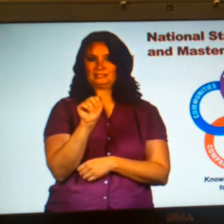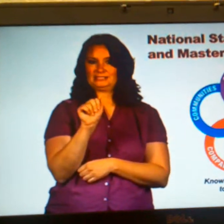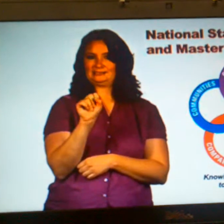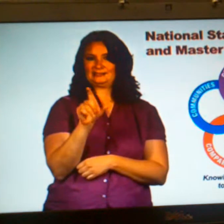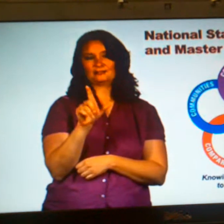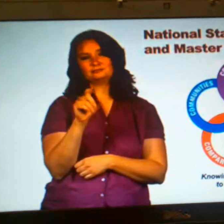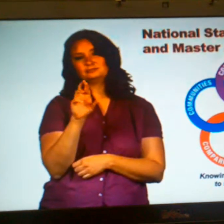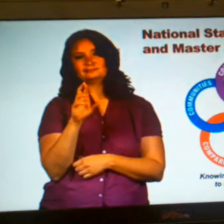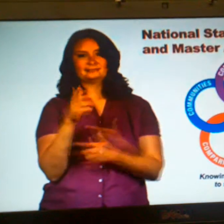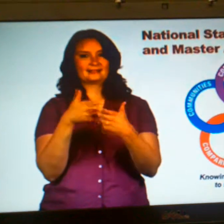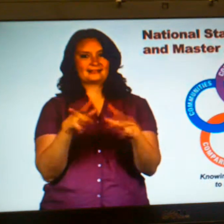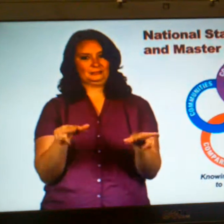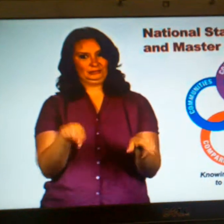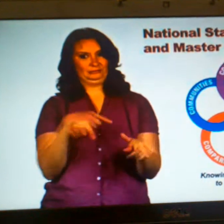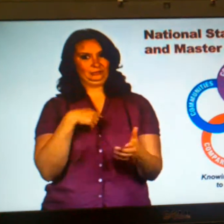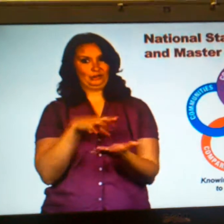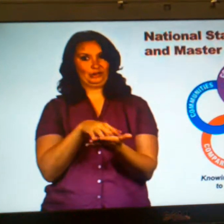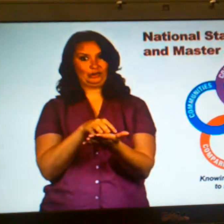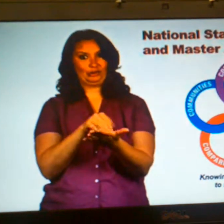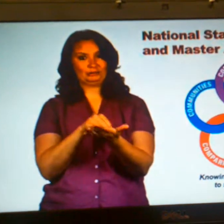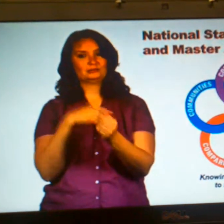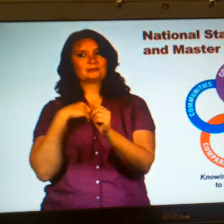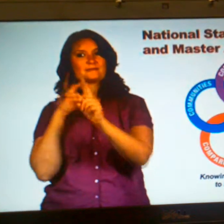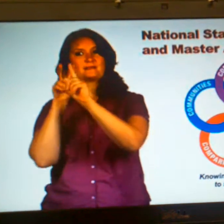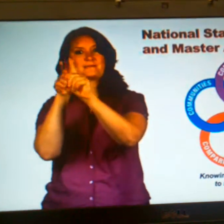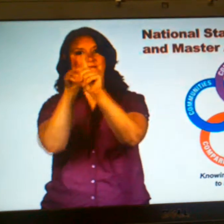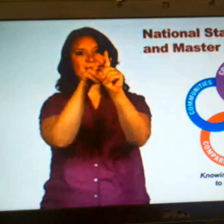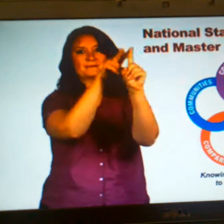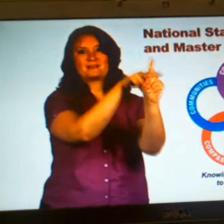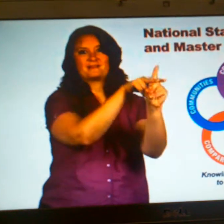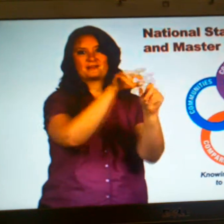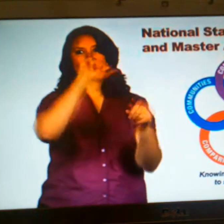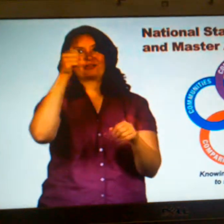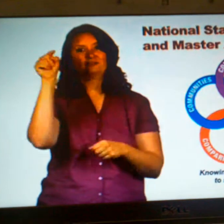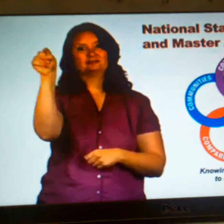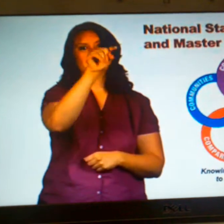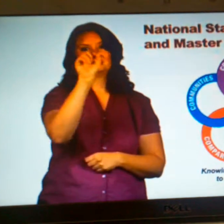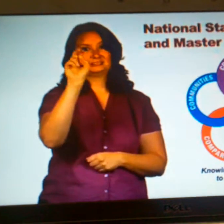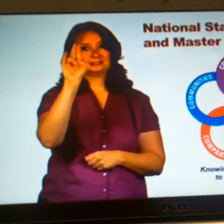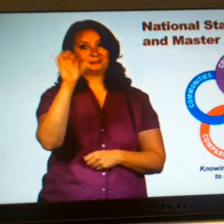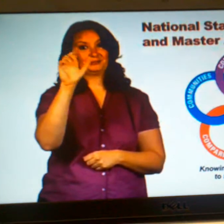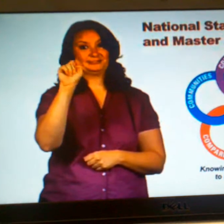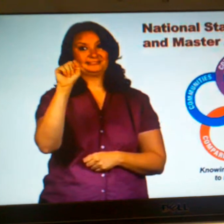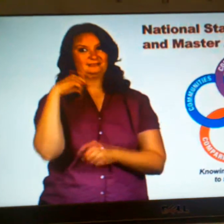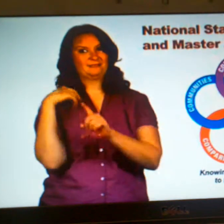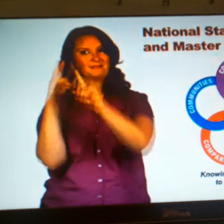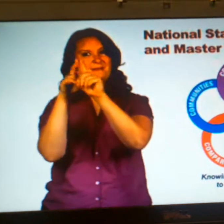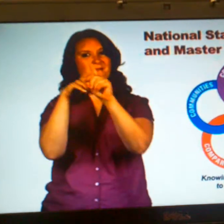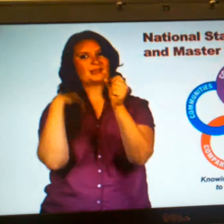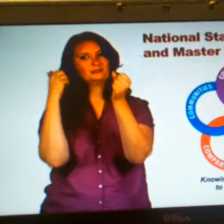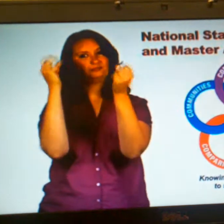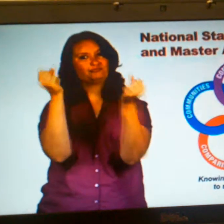We use these in our language. That's how we learn, and that's how we apply. We use